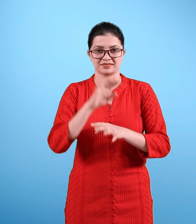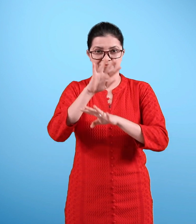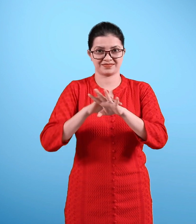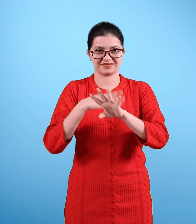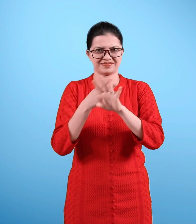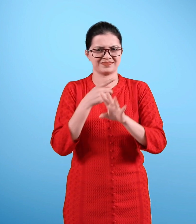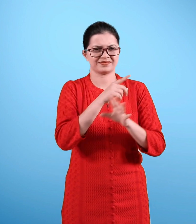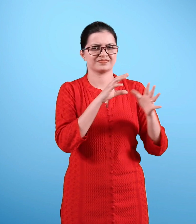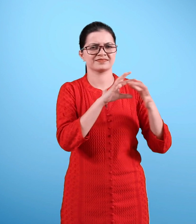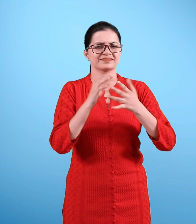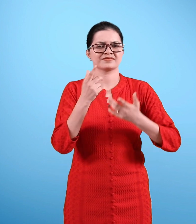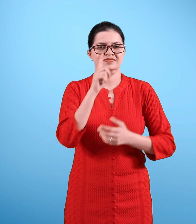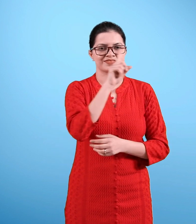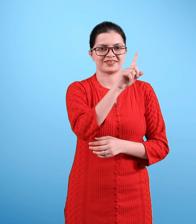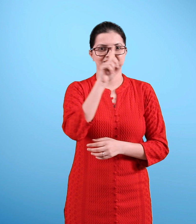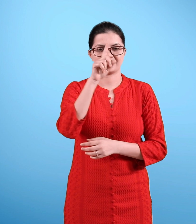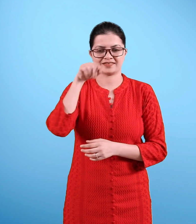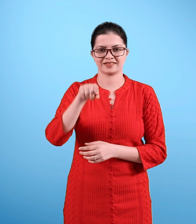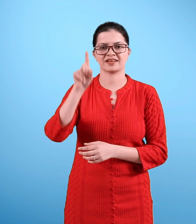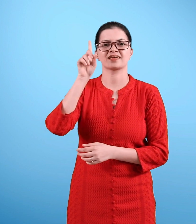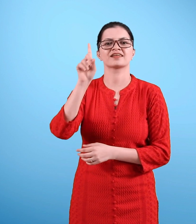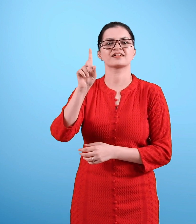Figure 11.1 shows